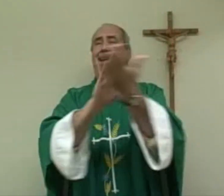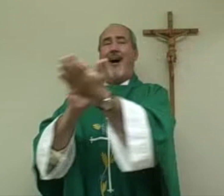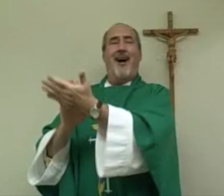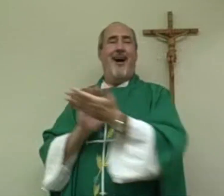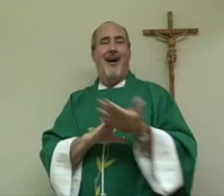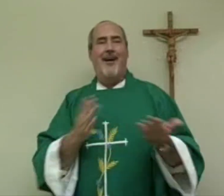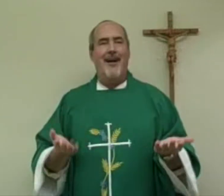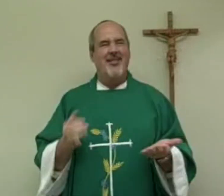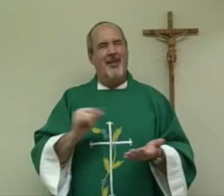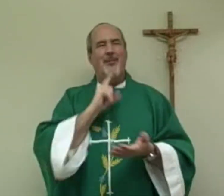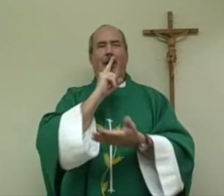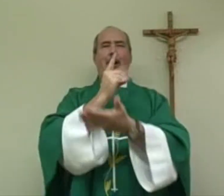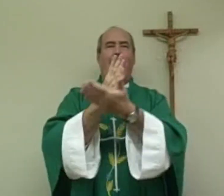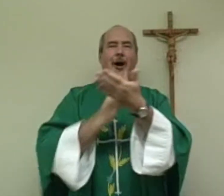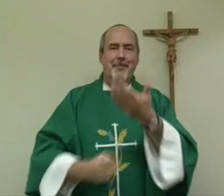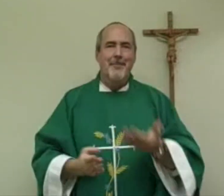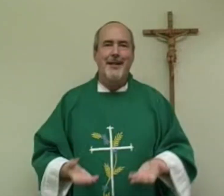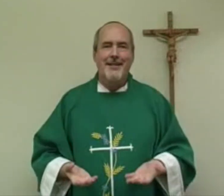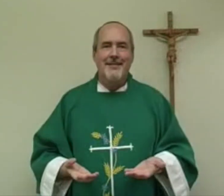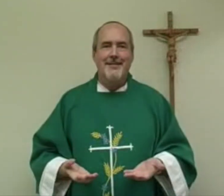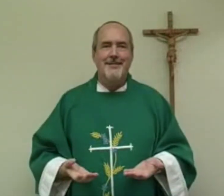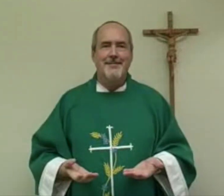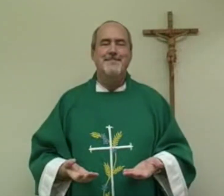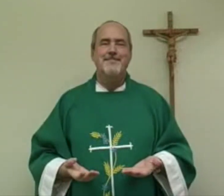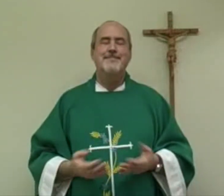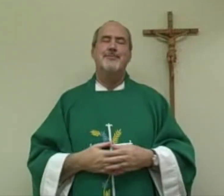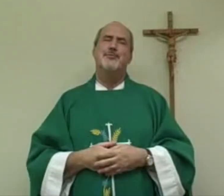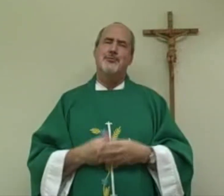we can celebrate other people's successes then with humility.